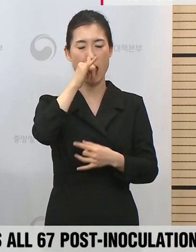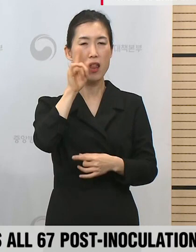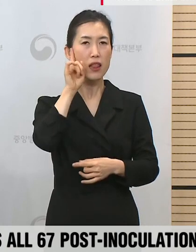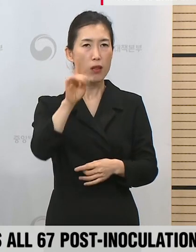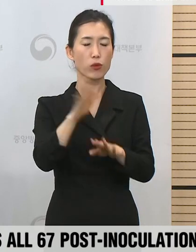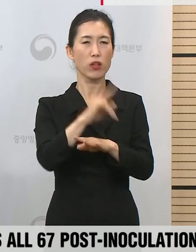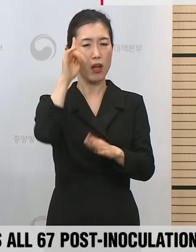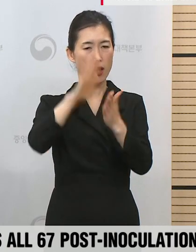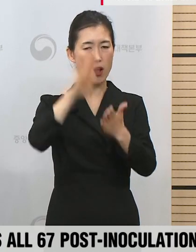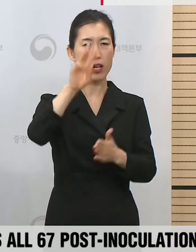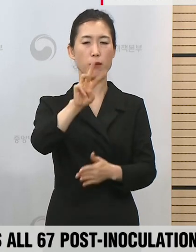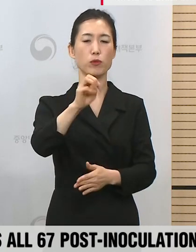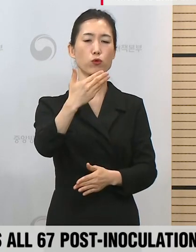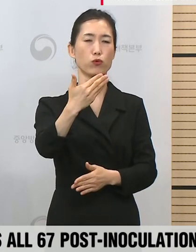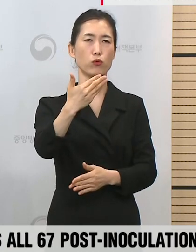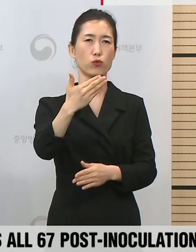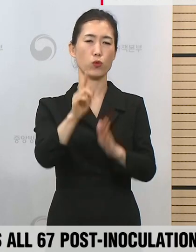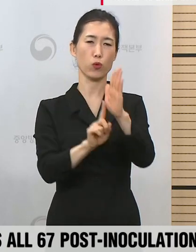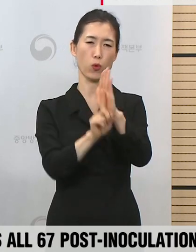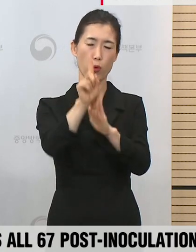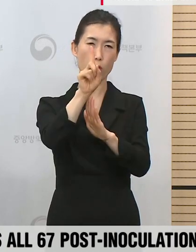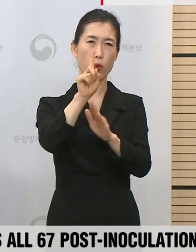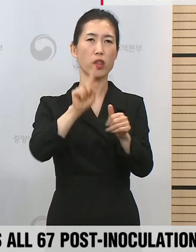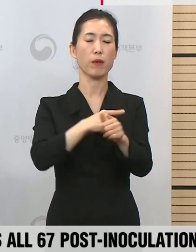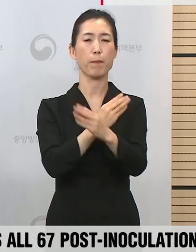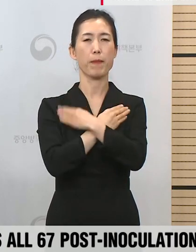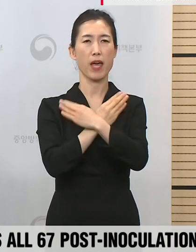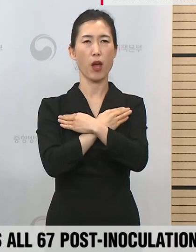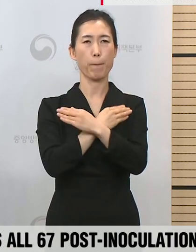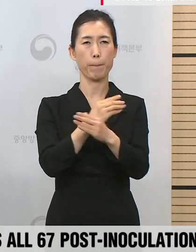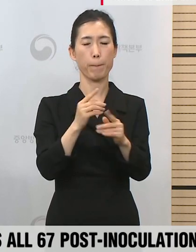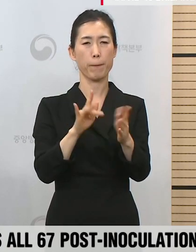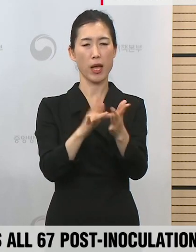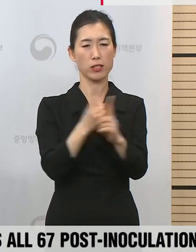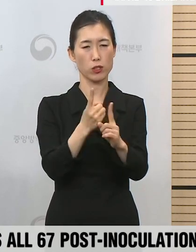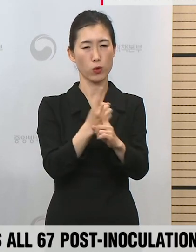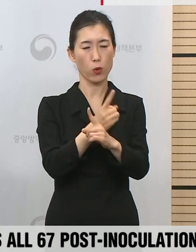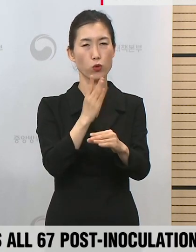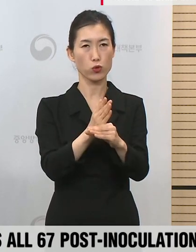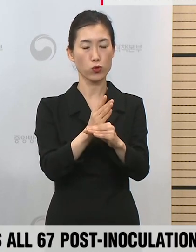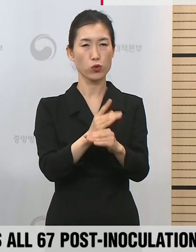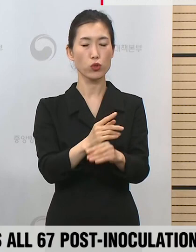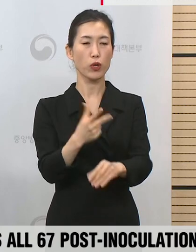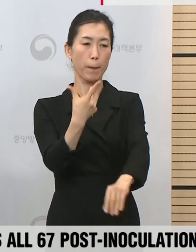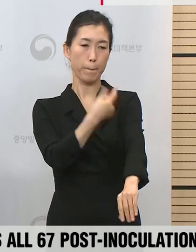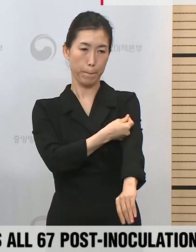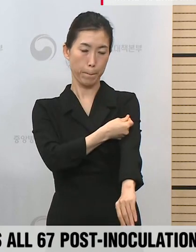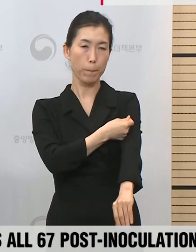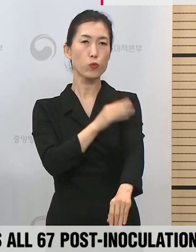And on the next day of inoculation, this person had difficulties in terms of a